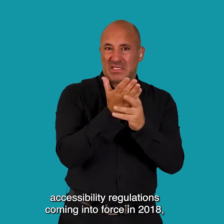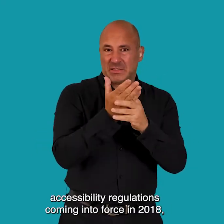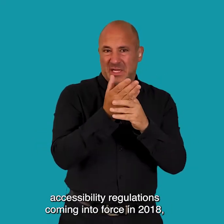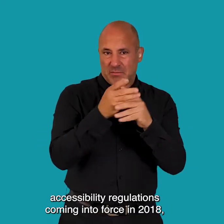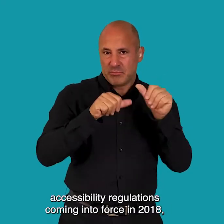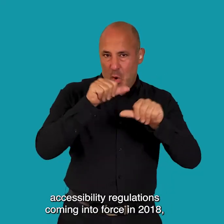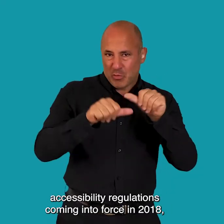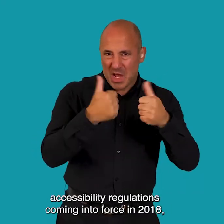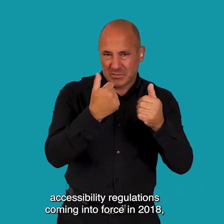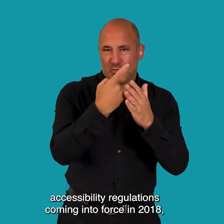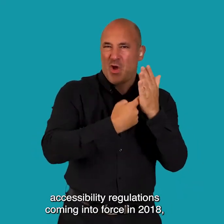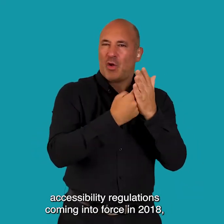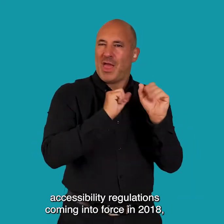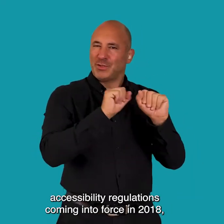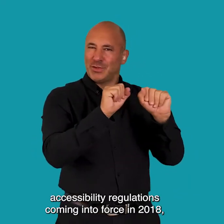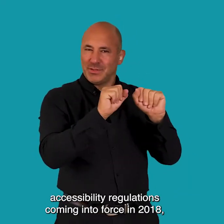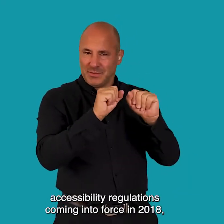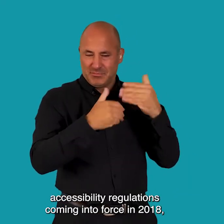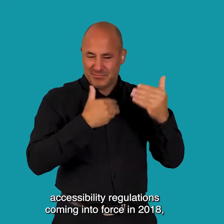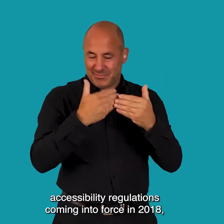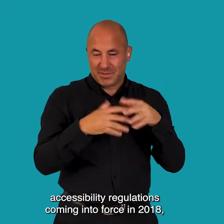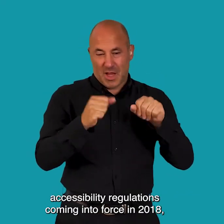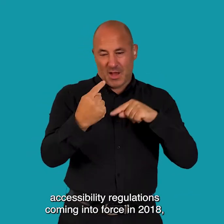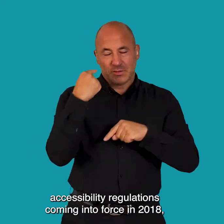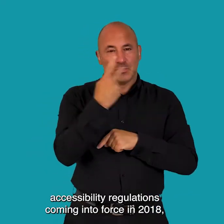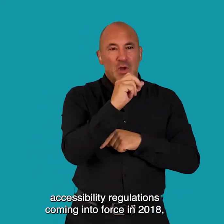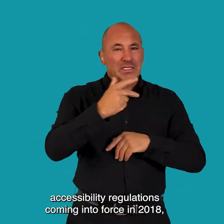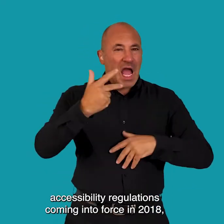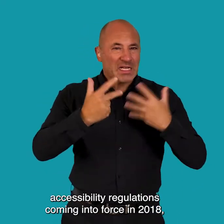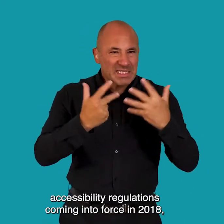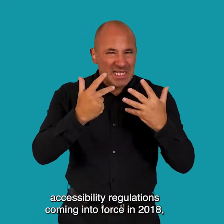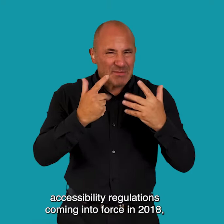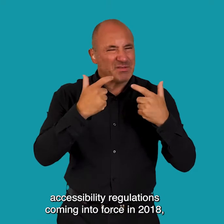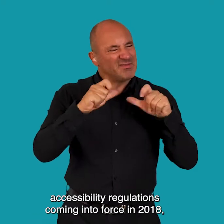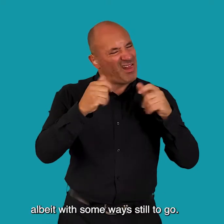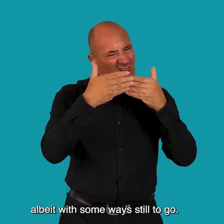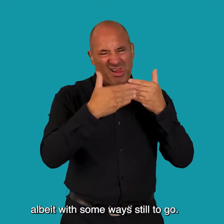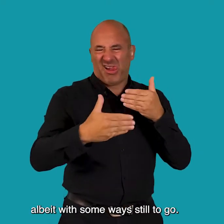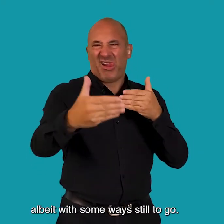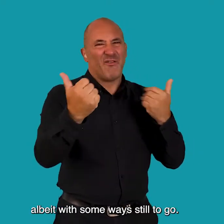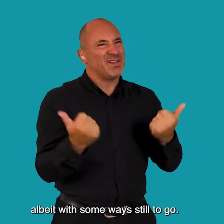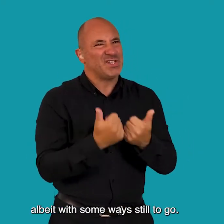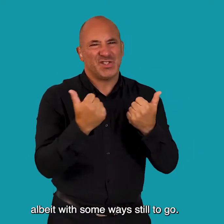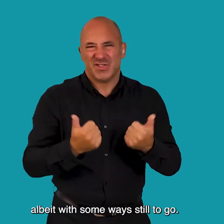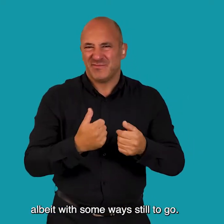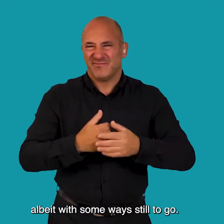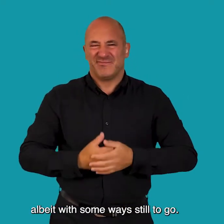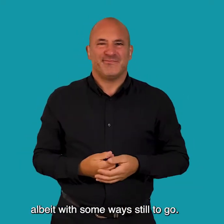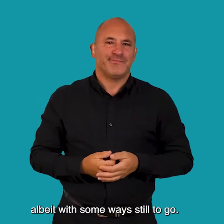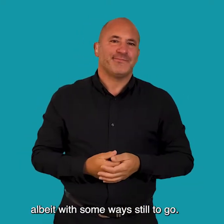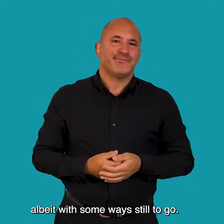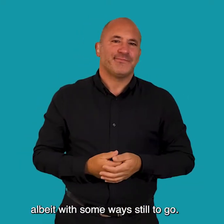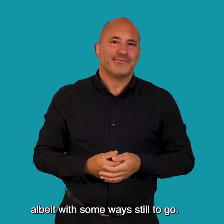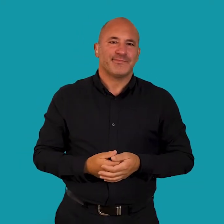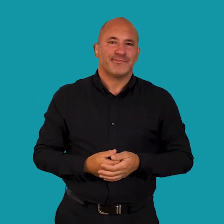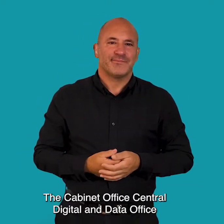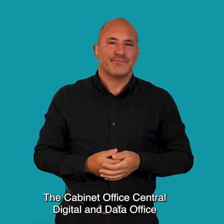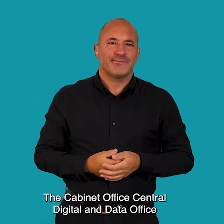accessibility regulations coming into force in 2018, albeit with some way still to go. The